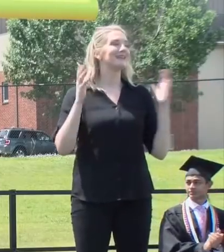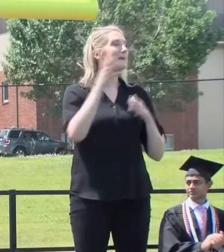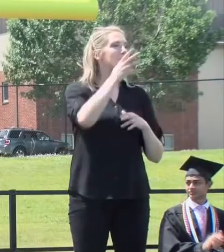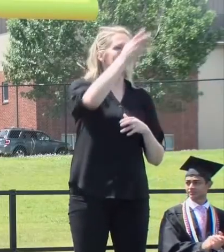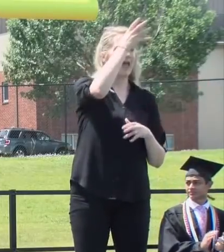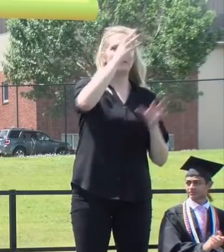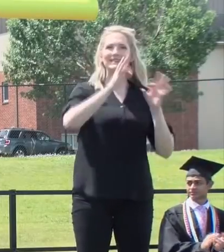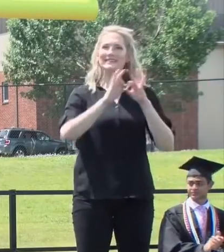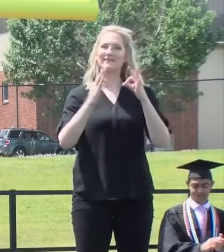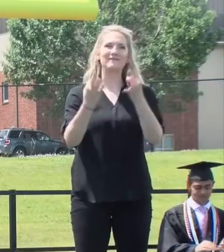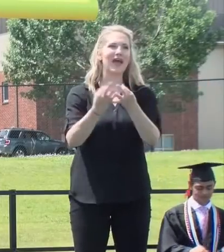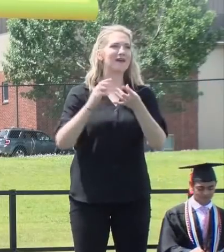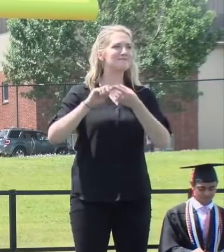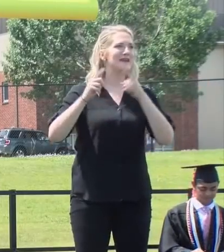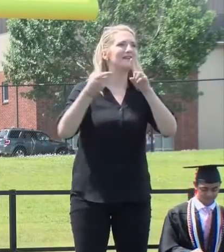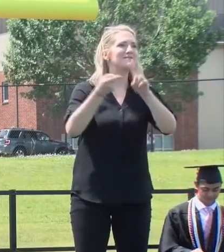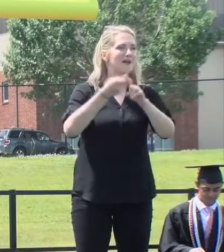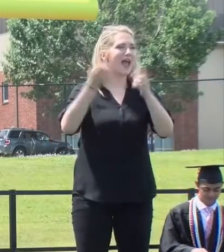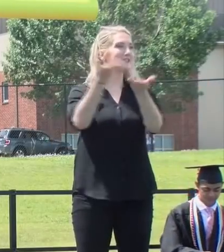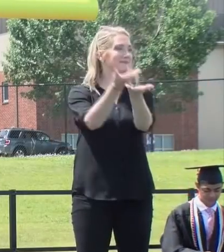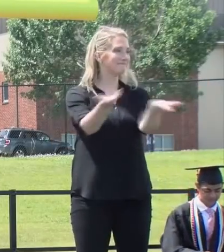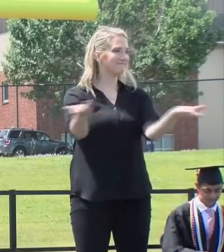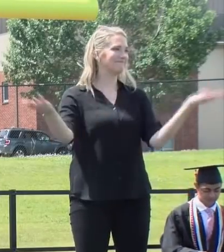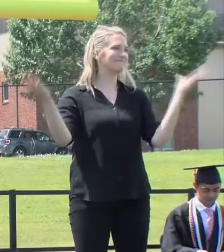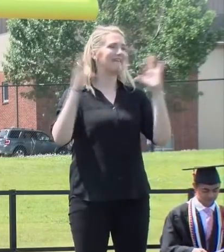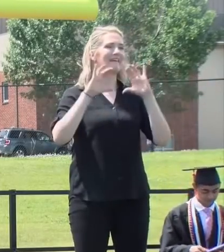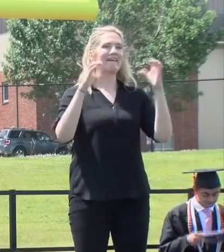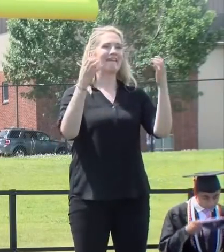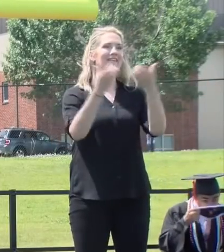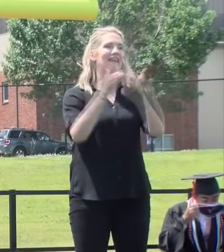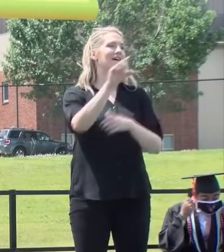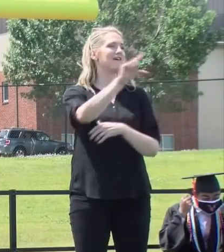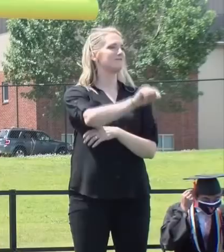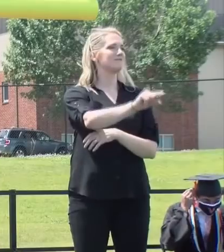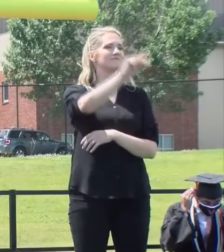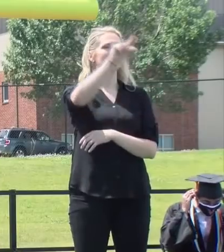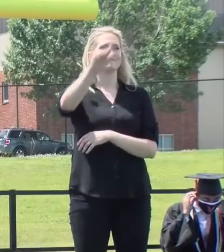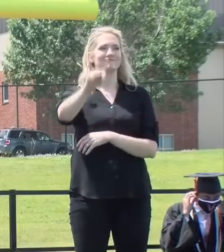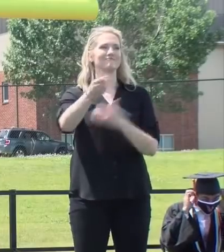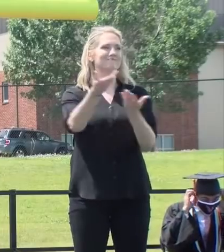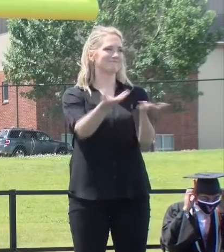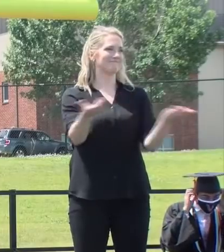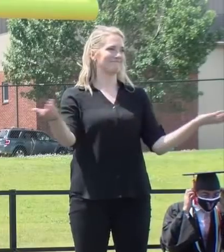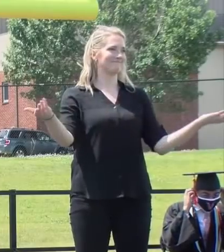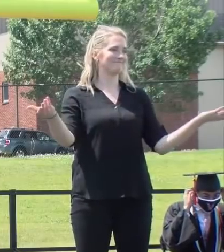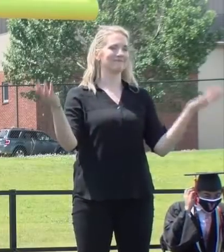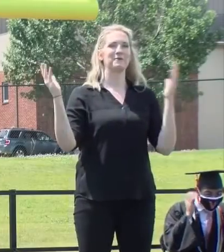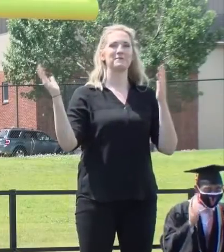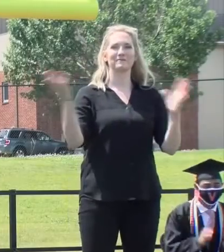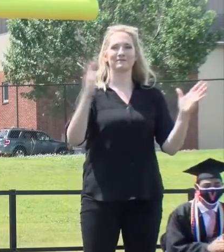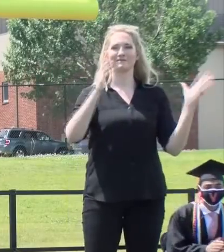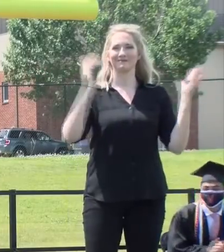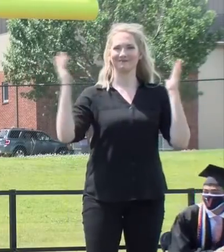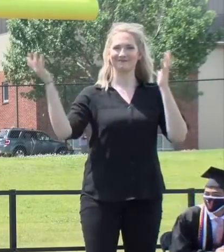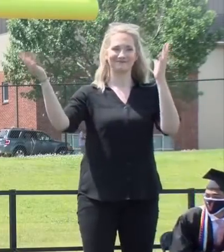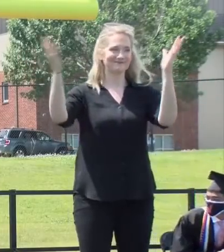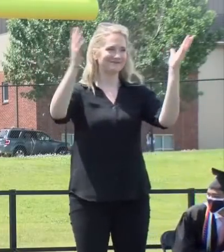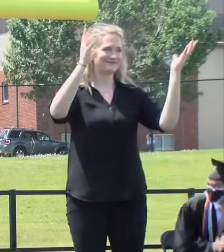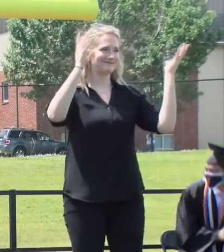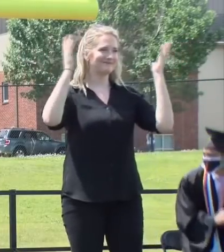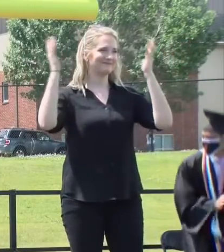Parents, relatives, and friends, I present the class of 2020.